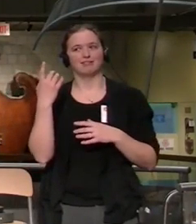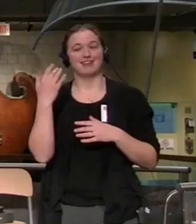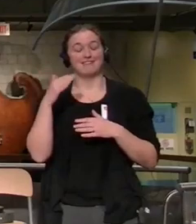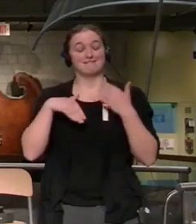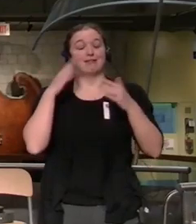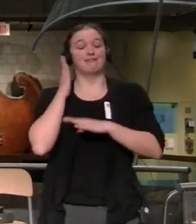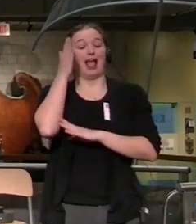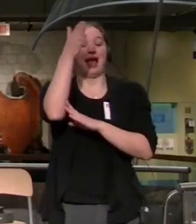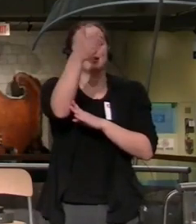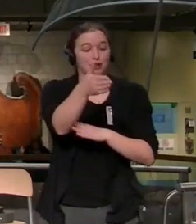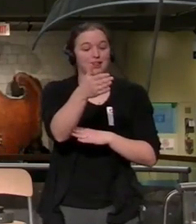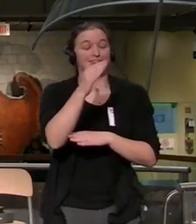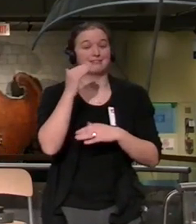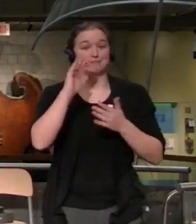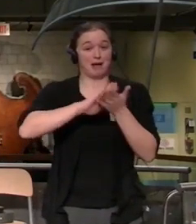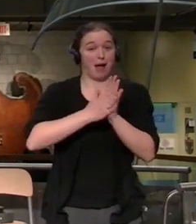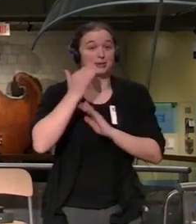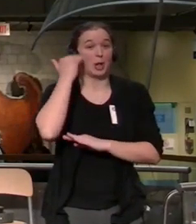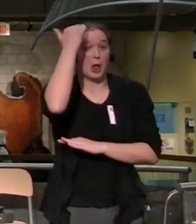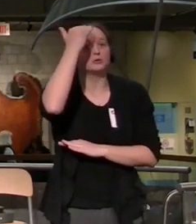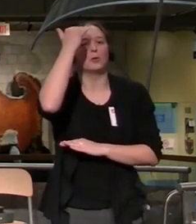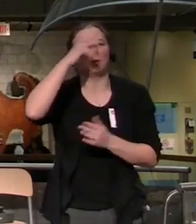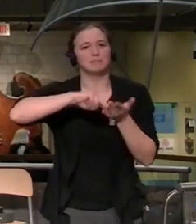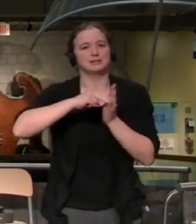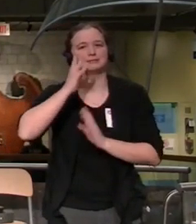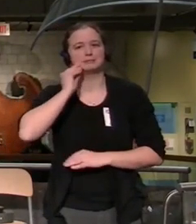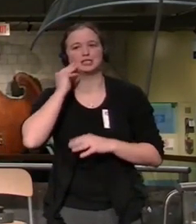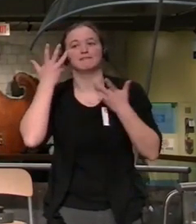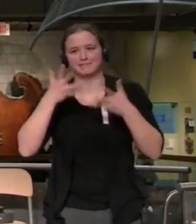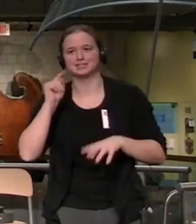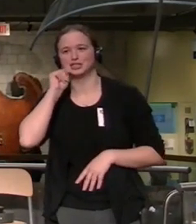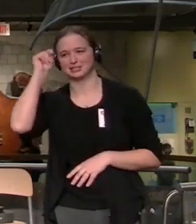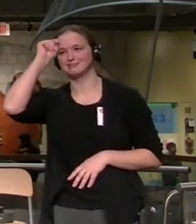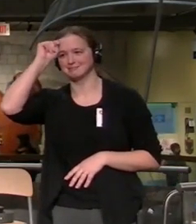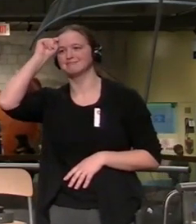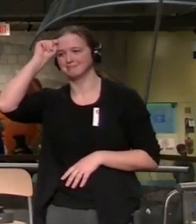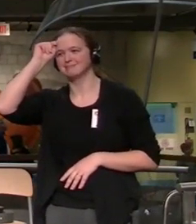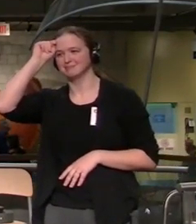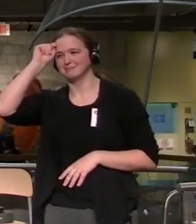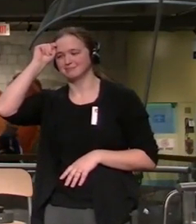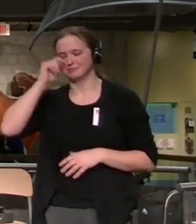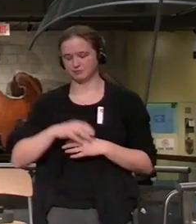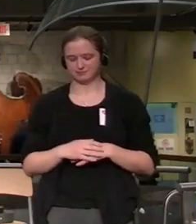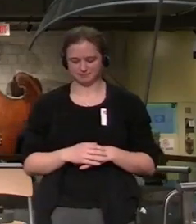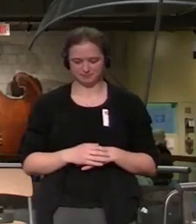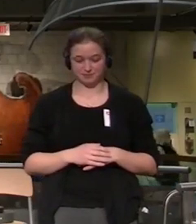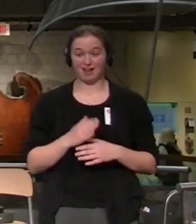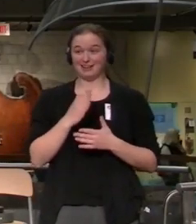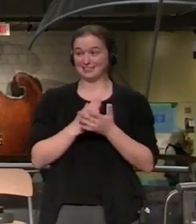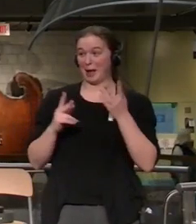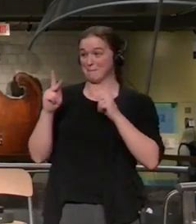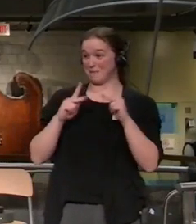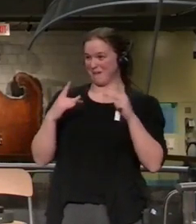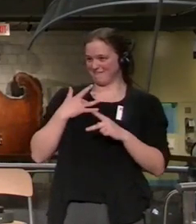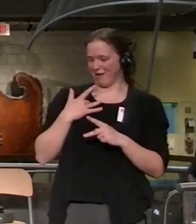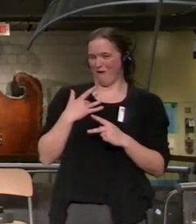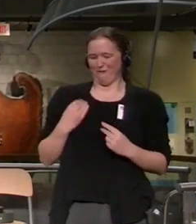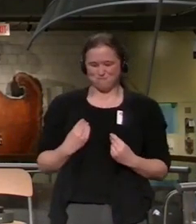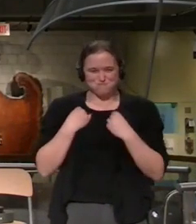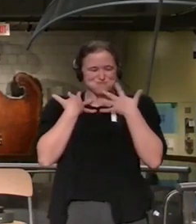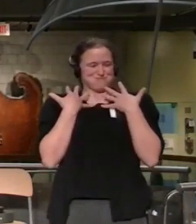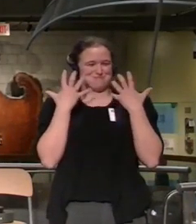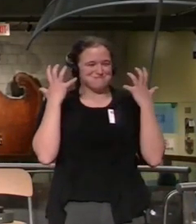or for worse, this is a period of life we think about as, you know, for some people, we think it's exhilarating. It's wonderful. It's like